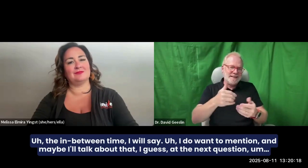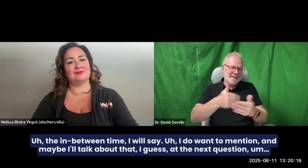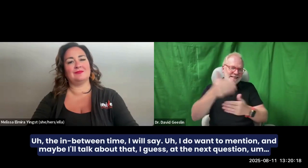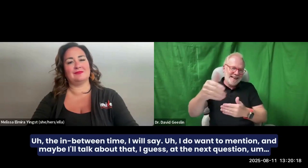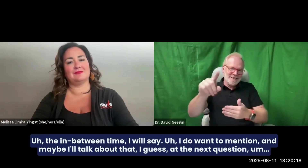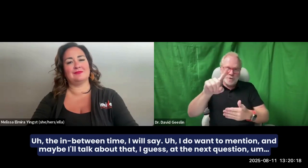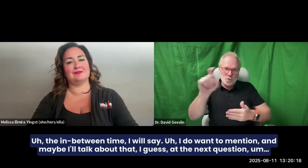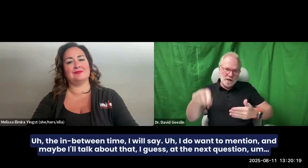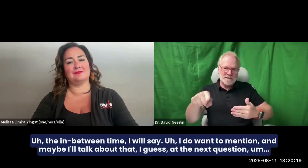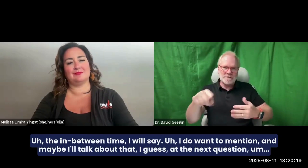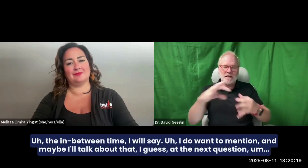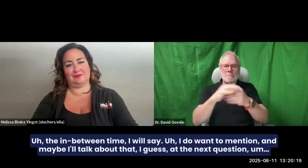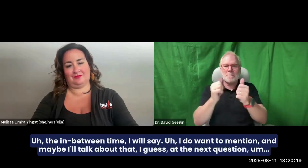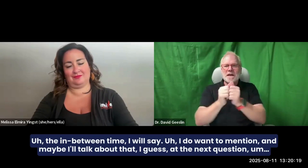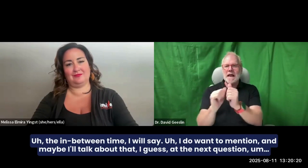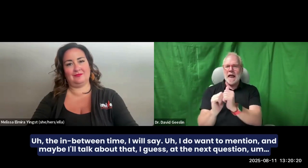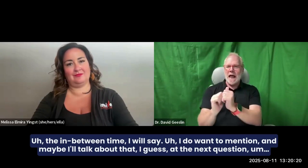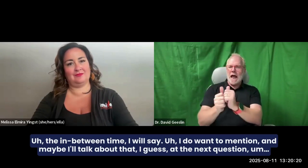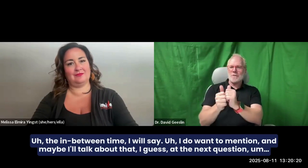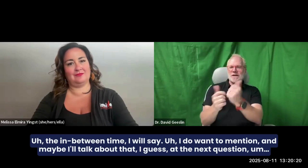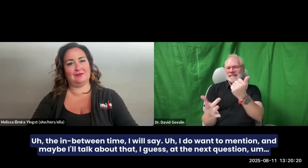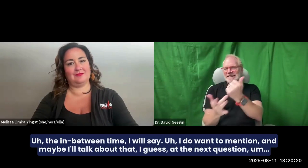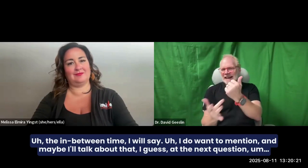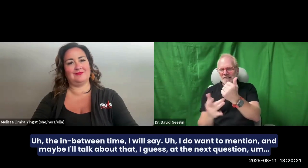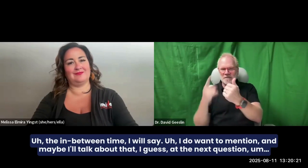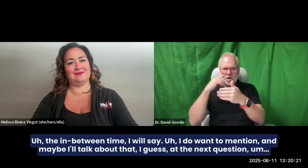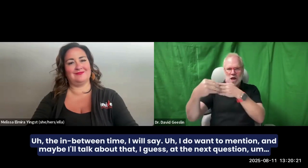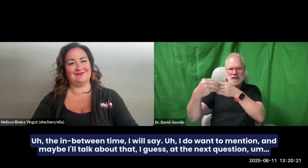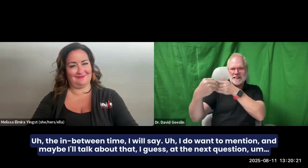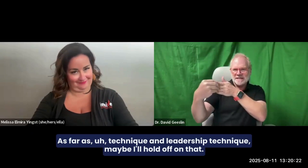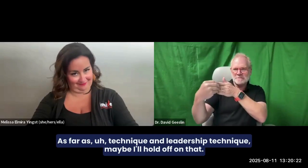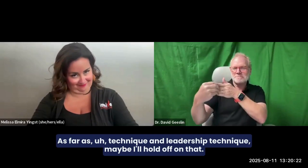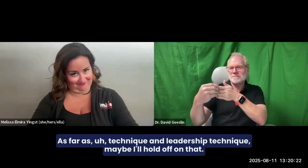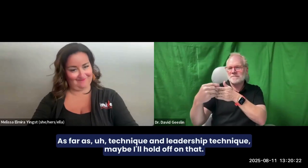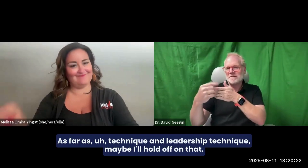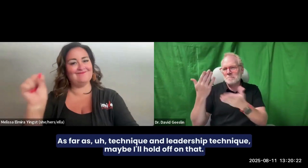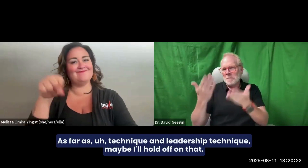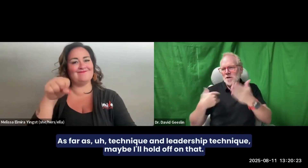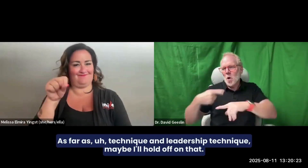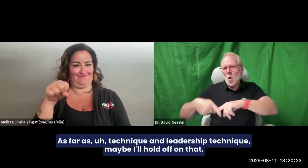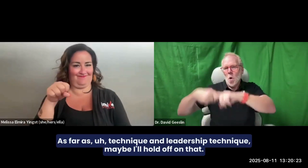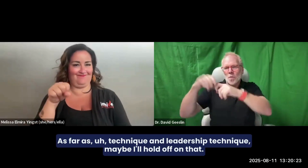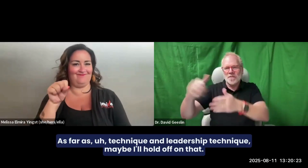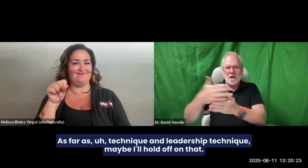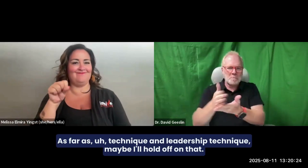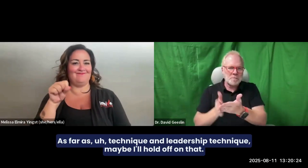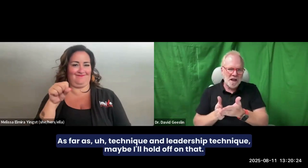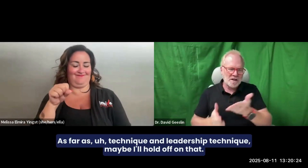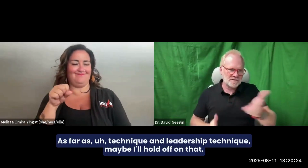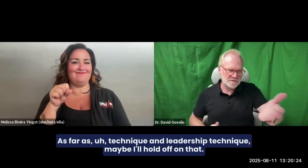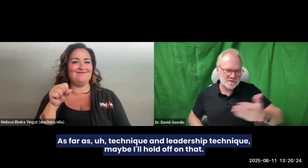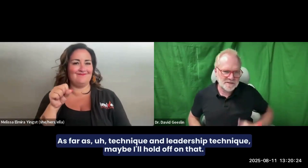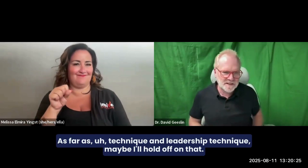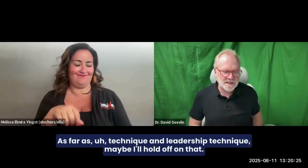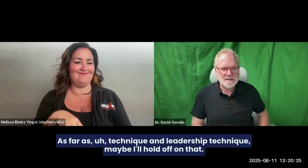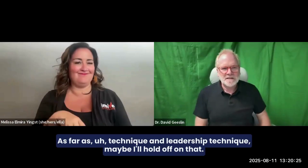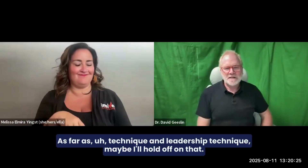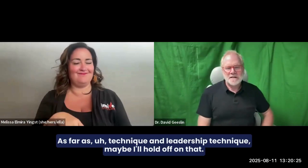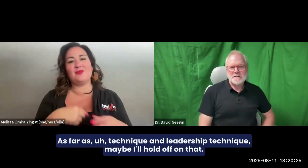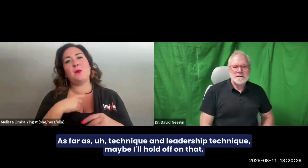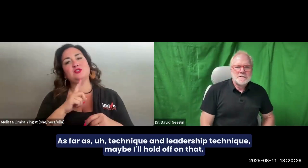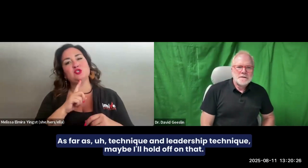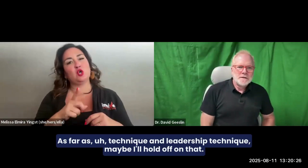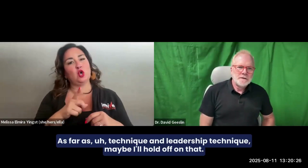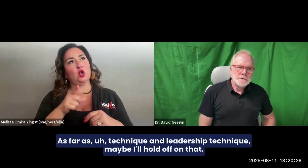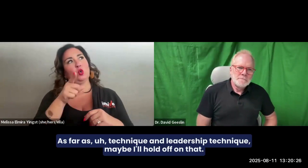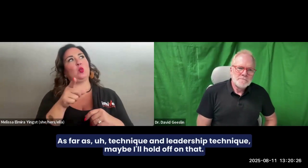mention, and maybe I'll talk about that, I guess, at the next question. As far as technique and leadership technique, maybe I'll hold